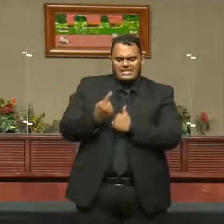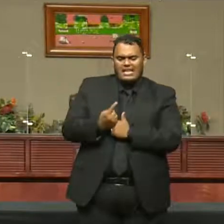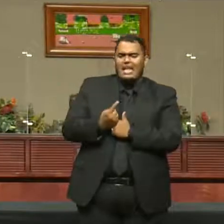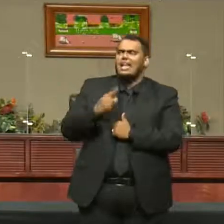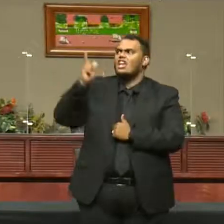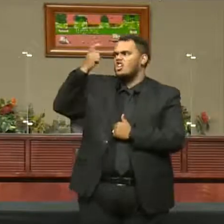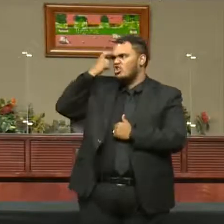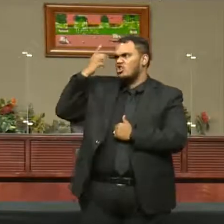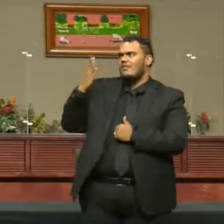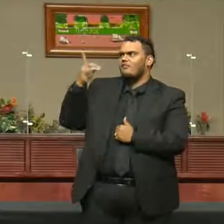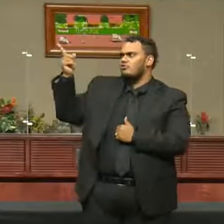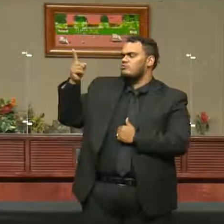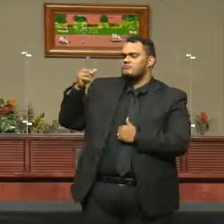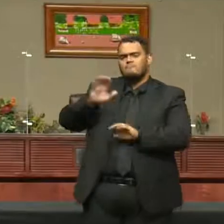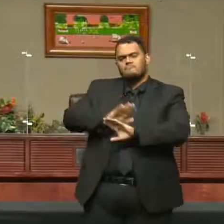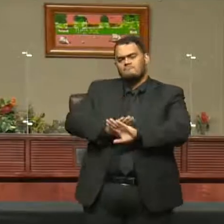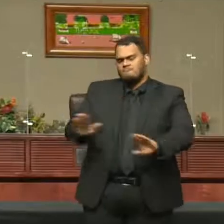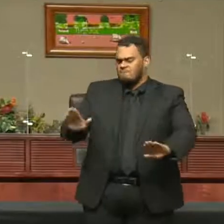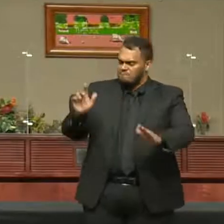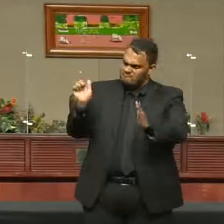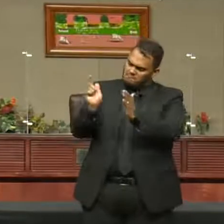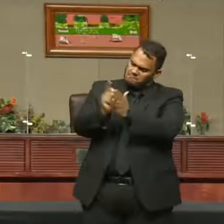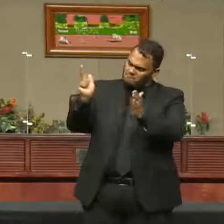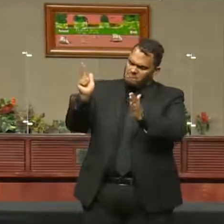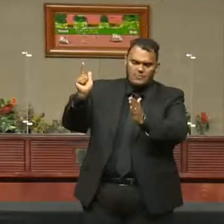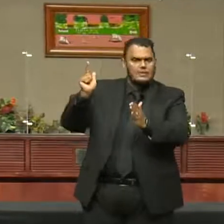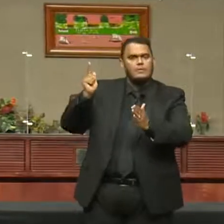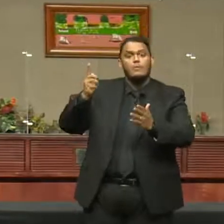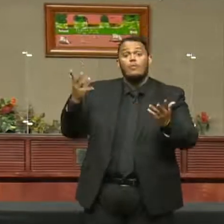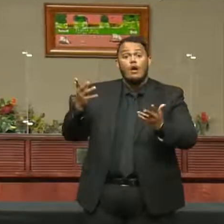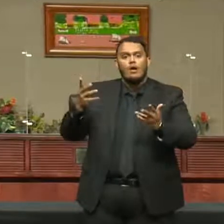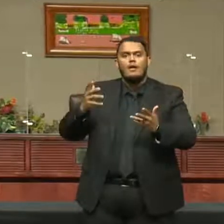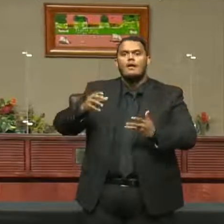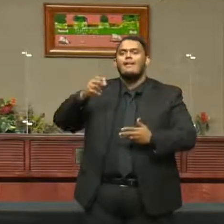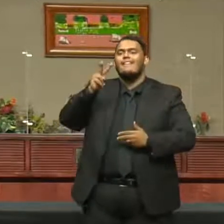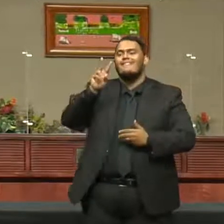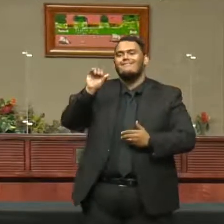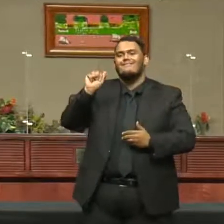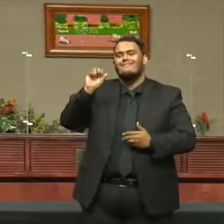you concerned that could add to the amount of people who don't want to get vaccinated?